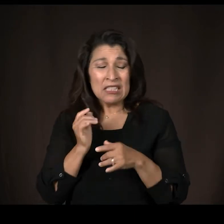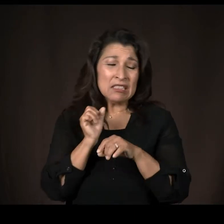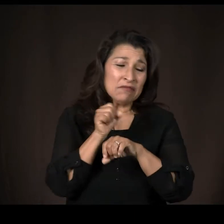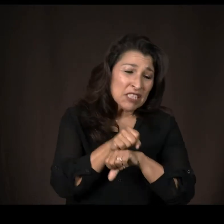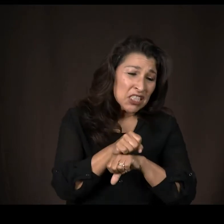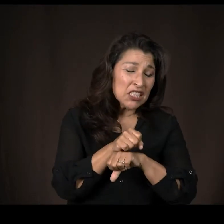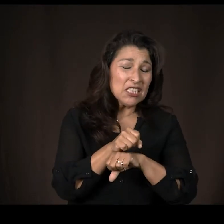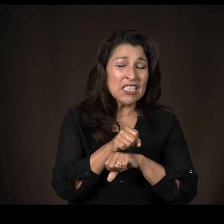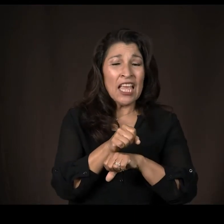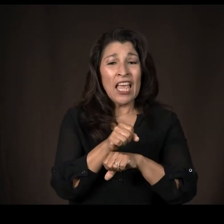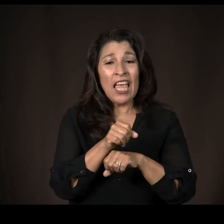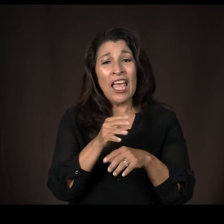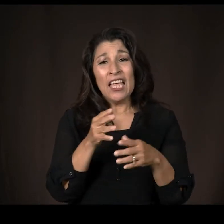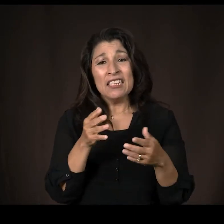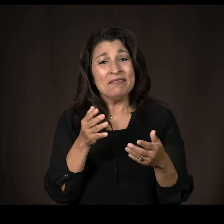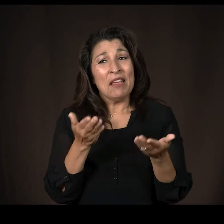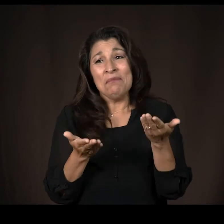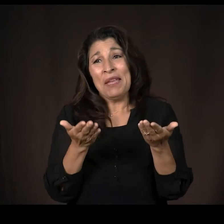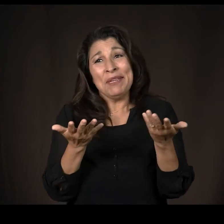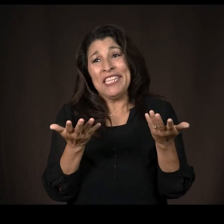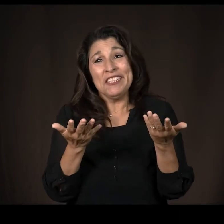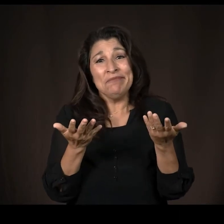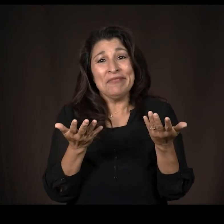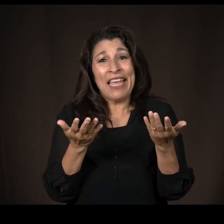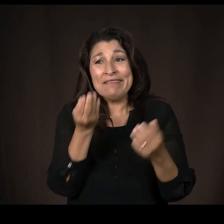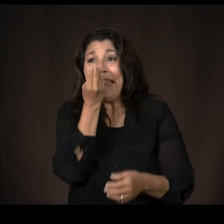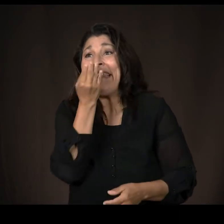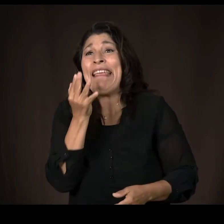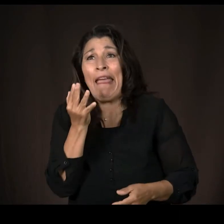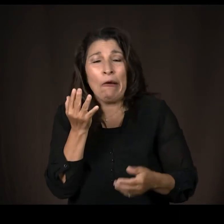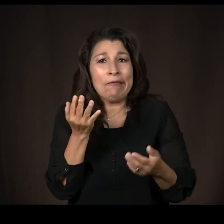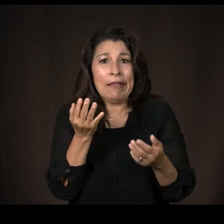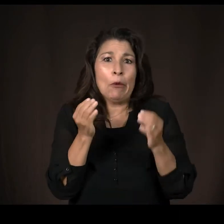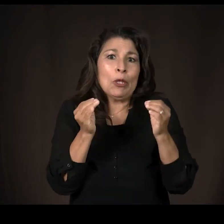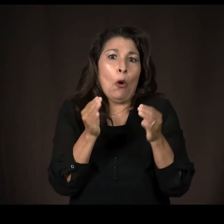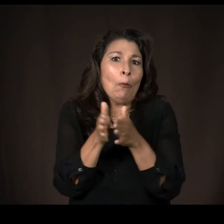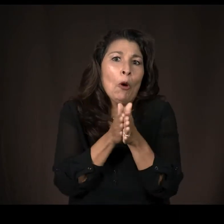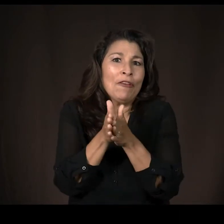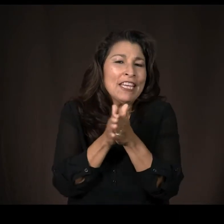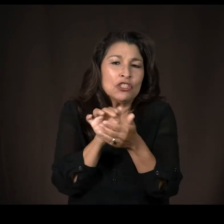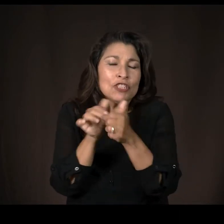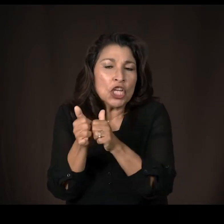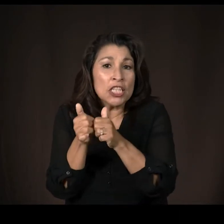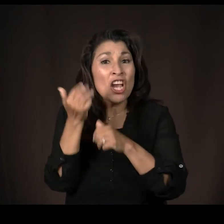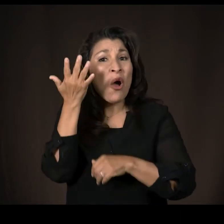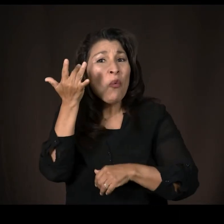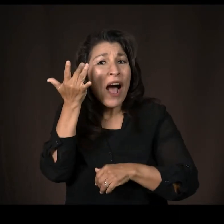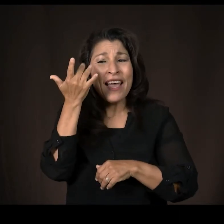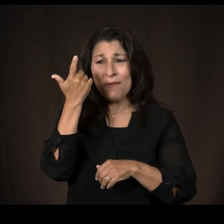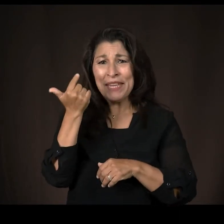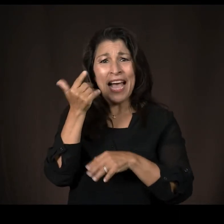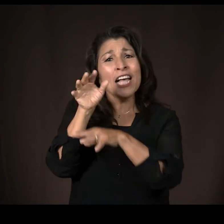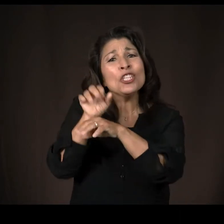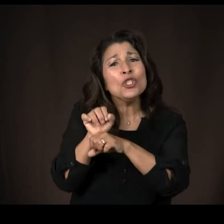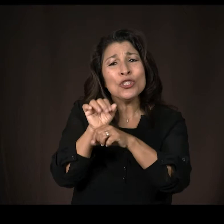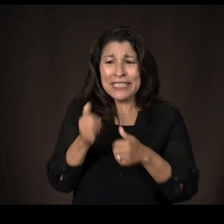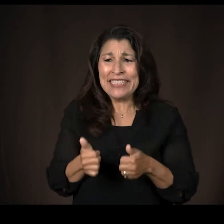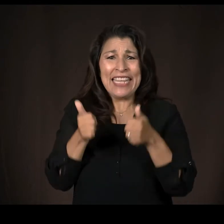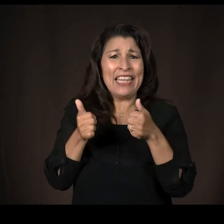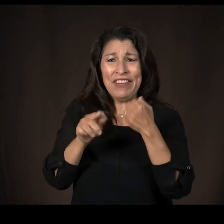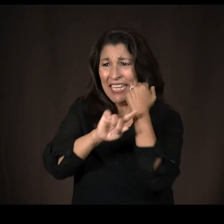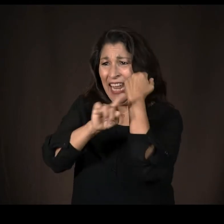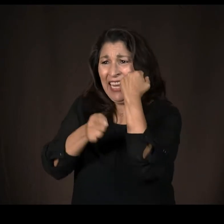apathetic. They had gotten used to living in rubble. They had gotten used to living in ruins for